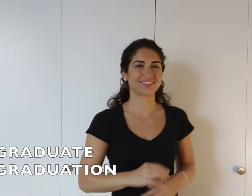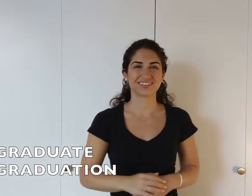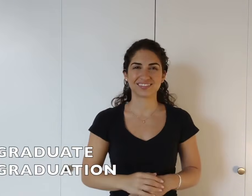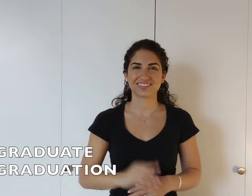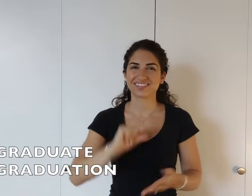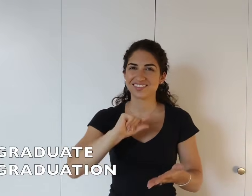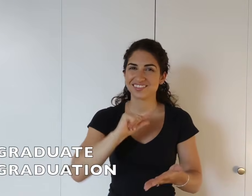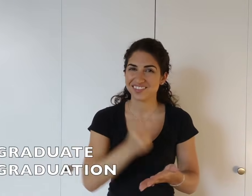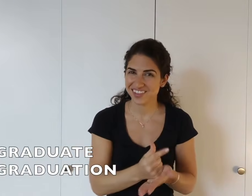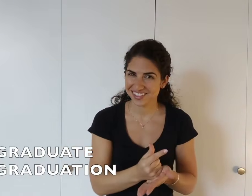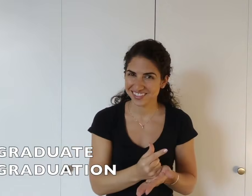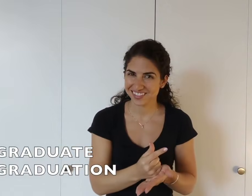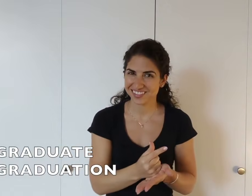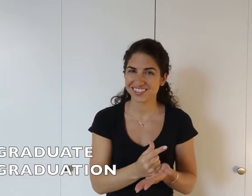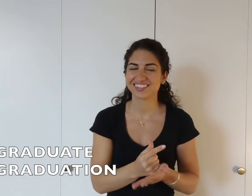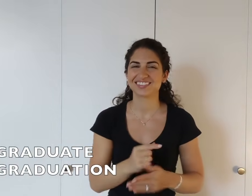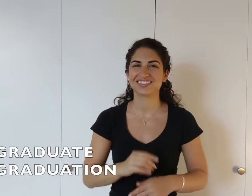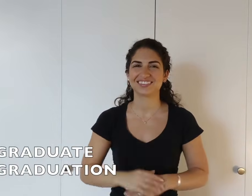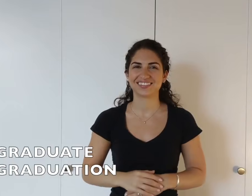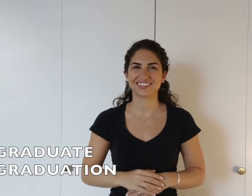palm. Graduate.